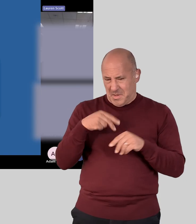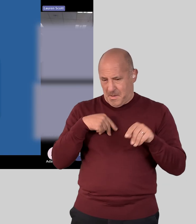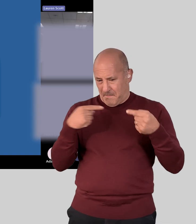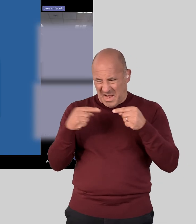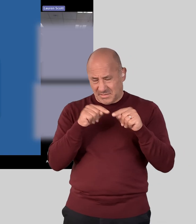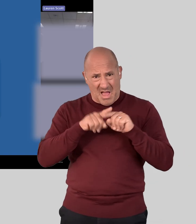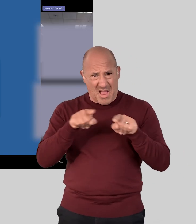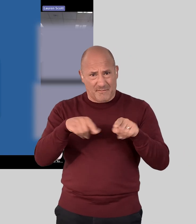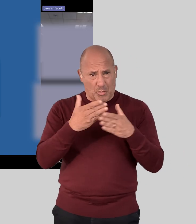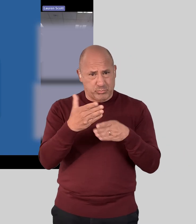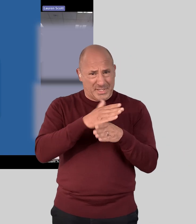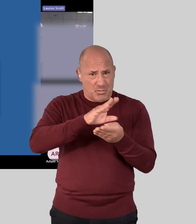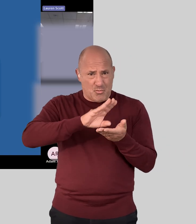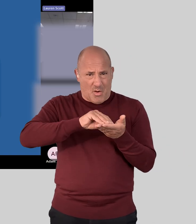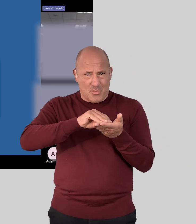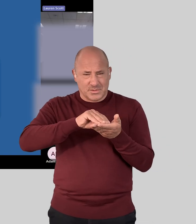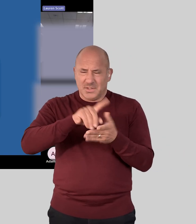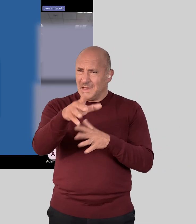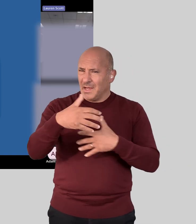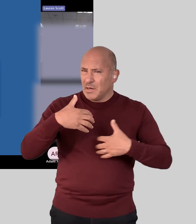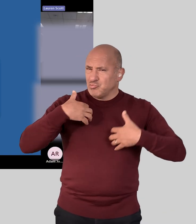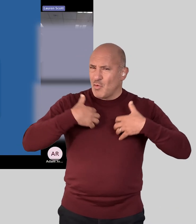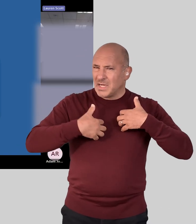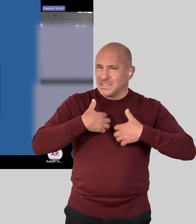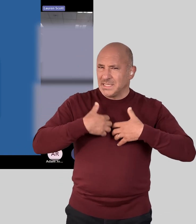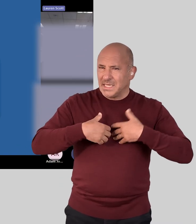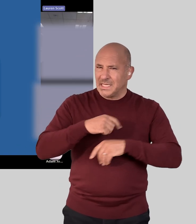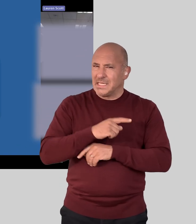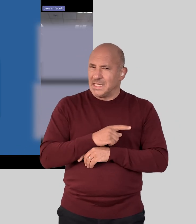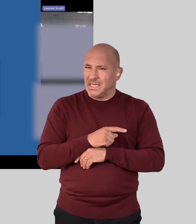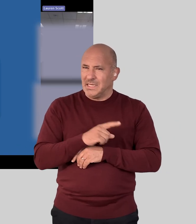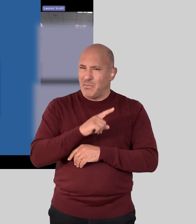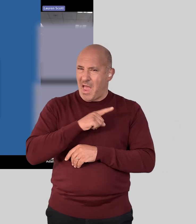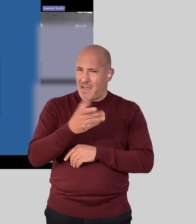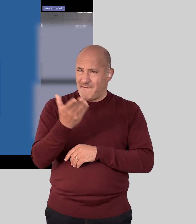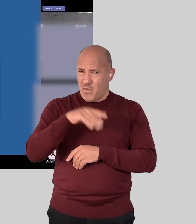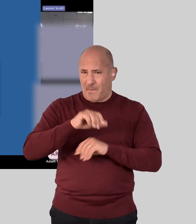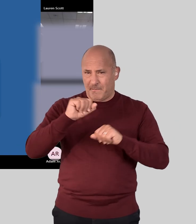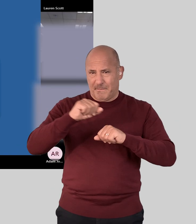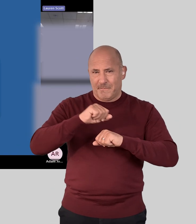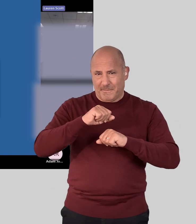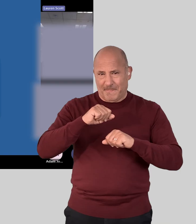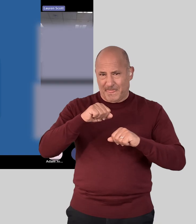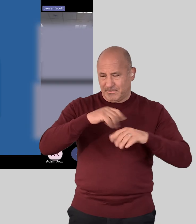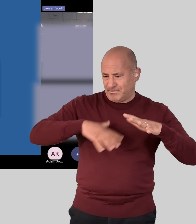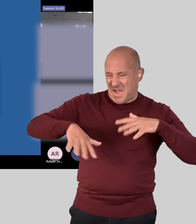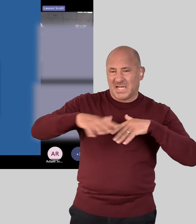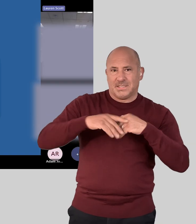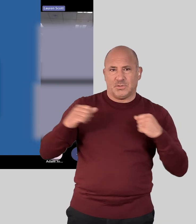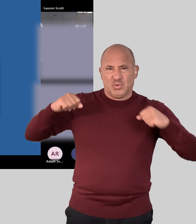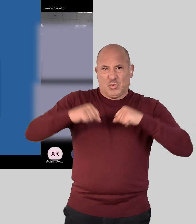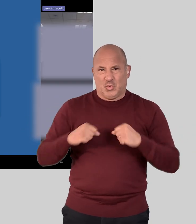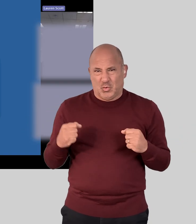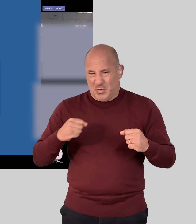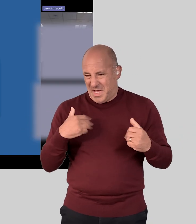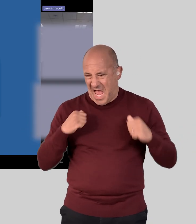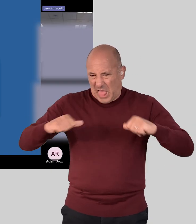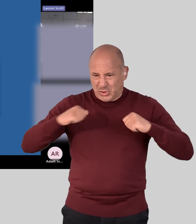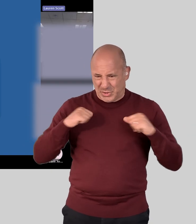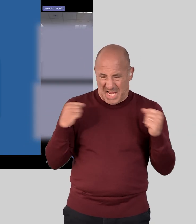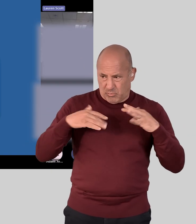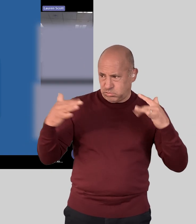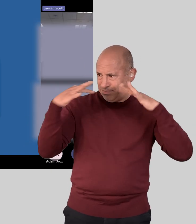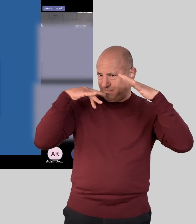and you would battle in that sense as well, which is really interesting because a lot of it comes from